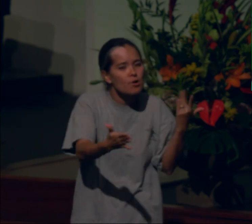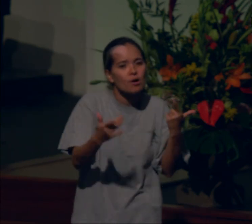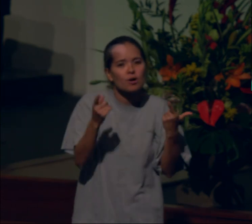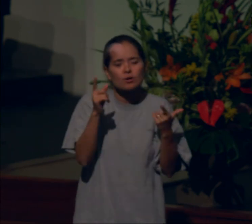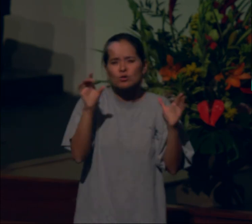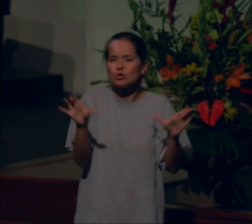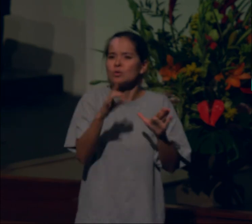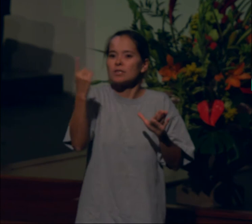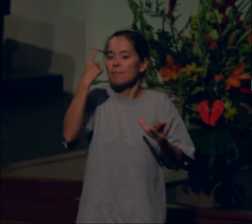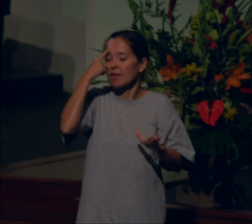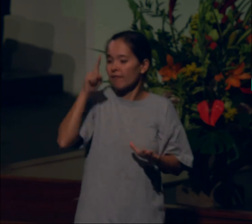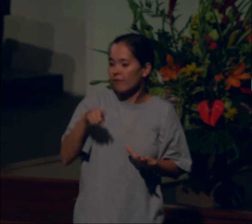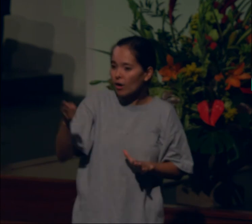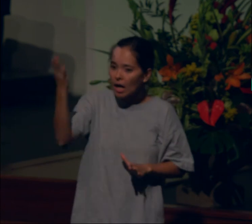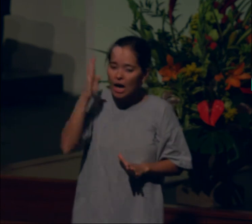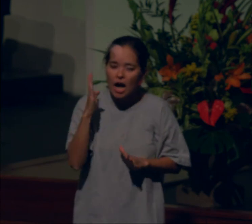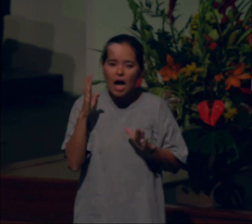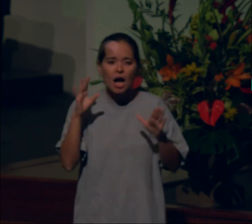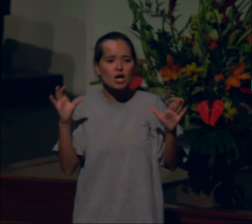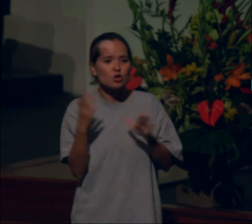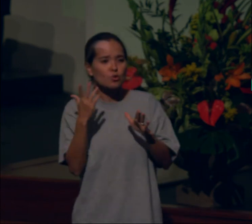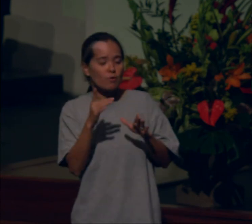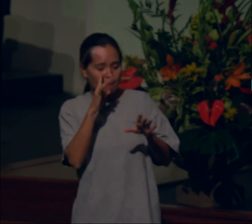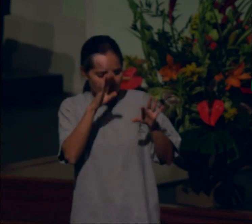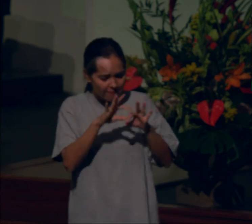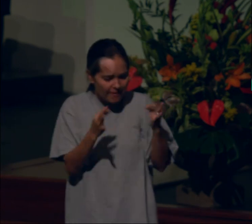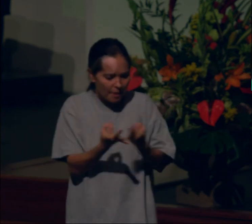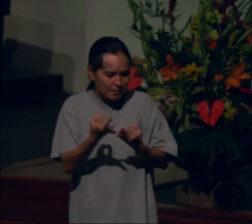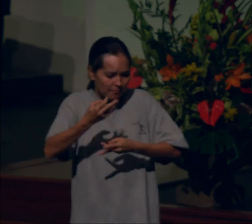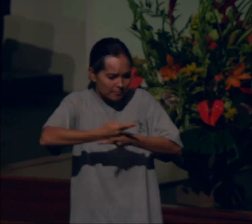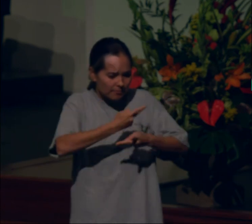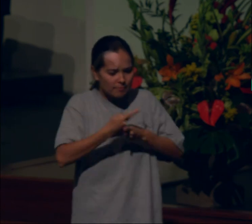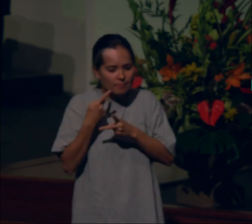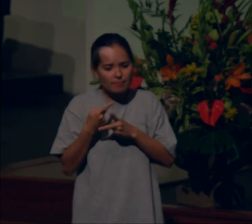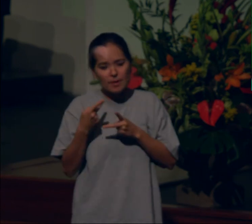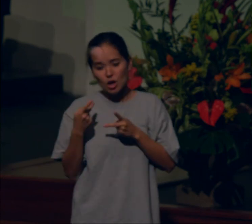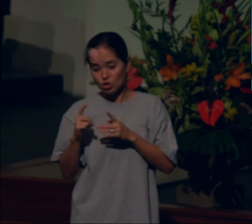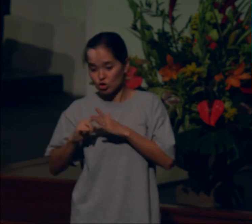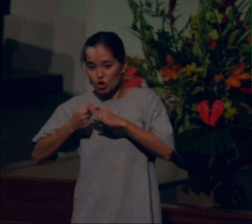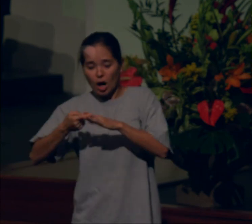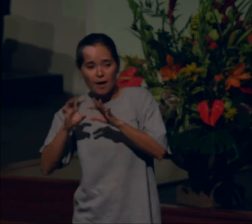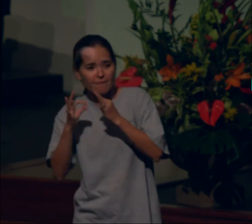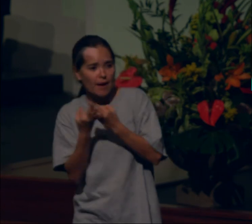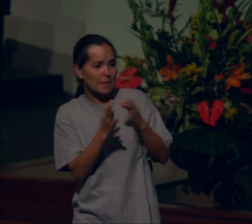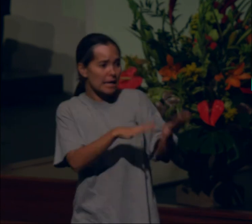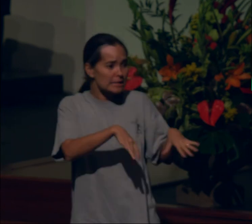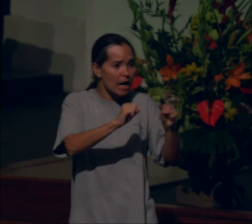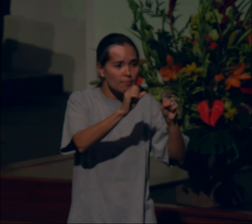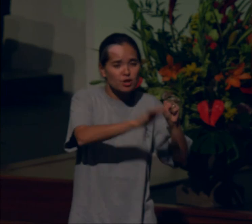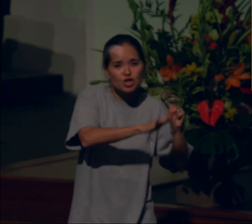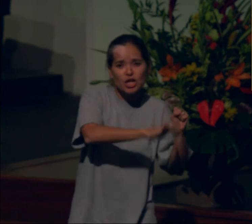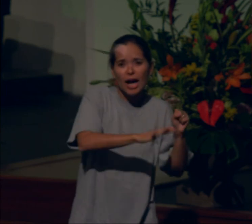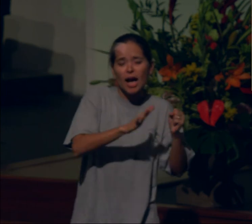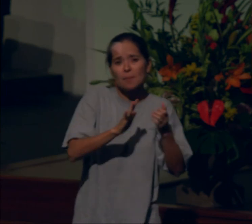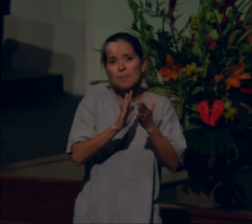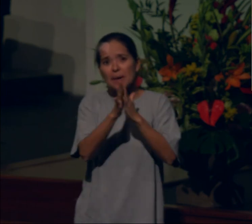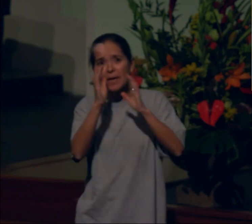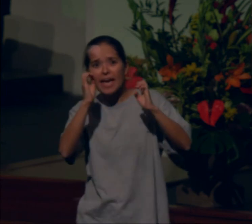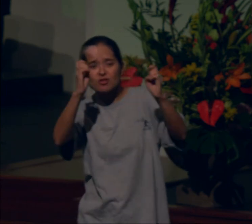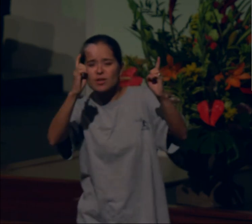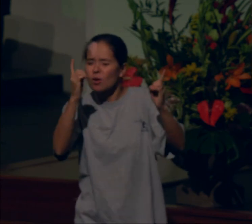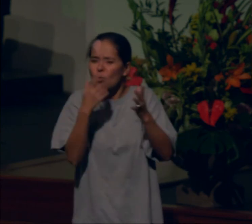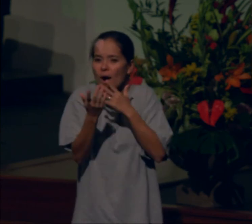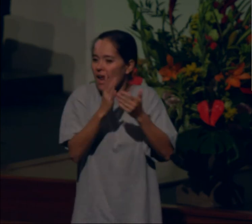something great for God. It's to do something with your family. Maybe even start a family. Adopt a child. Get an education. Whatever it